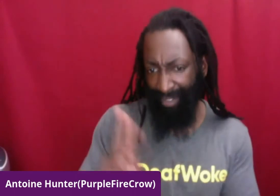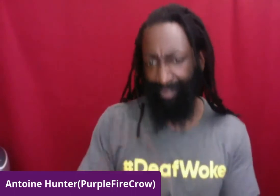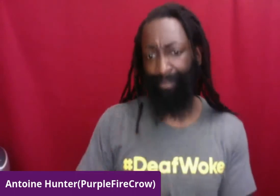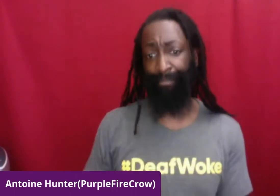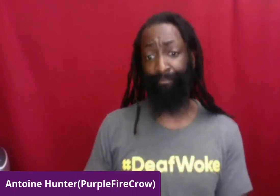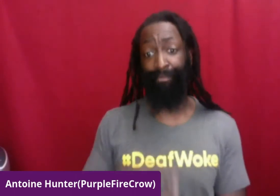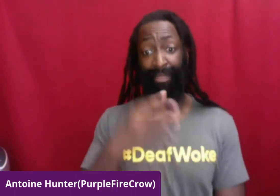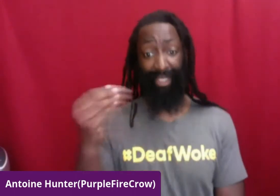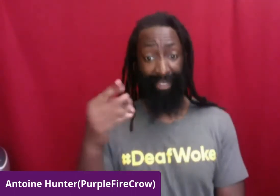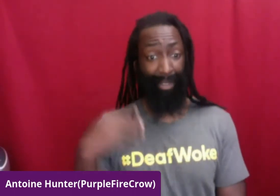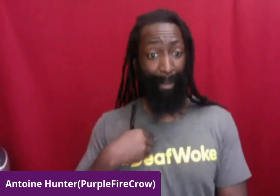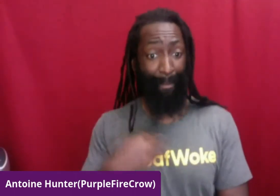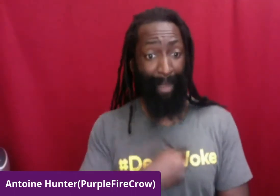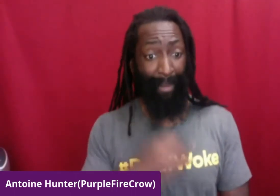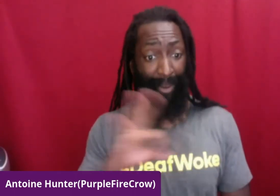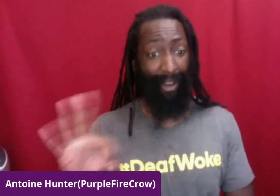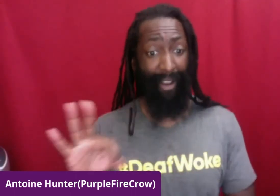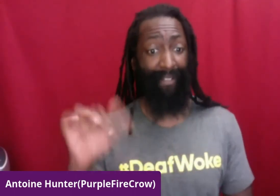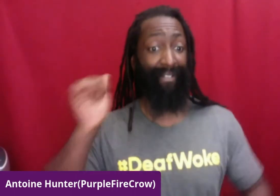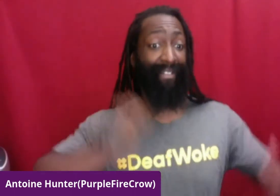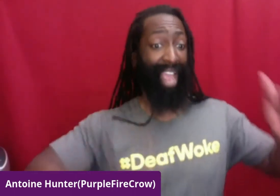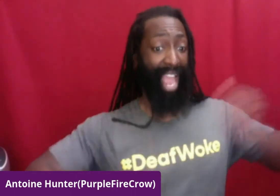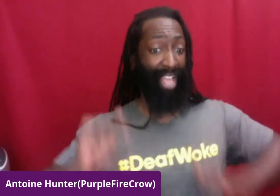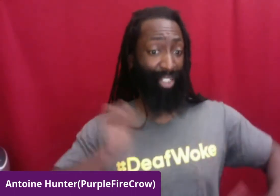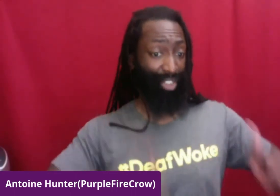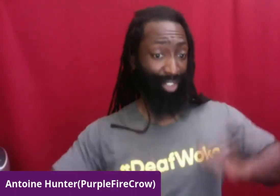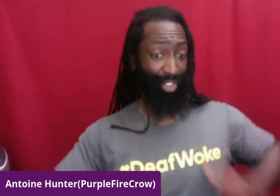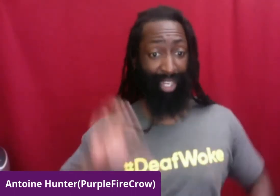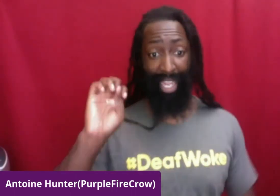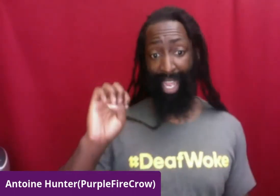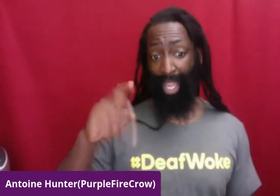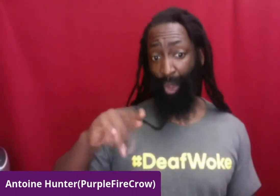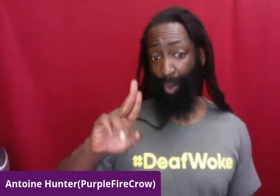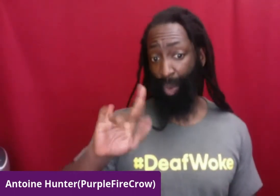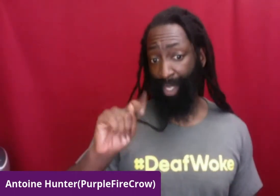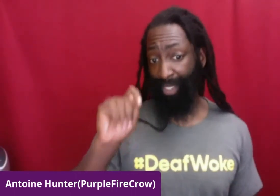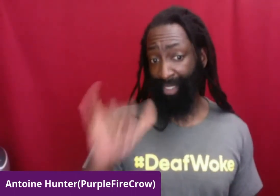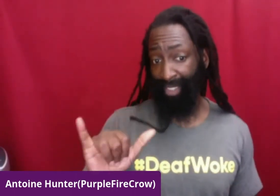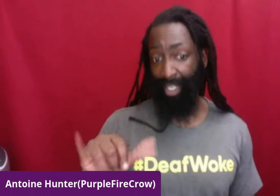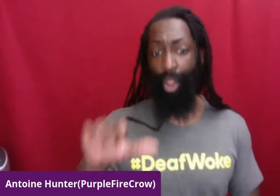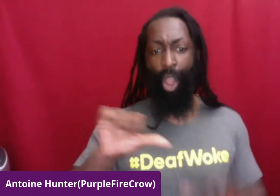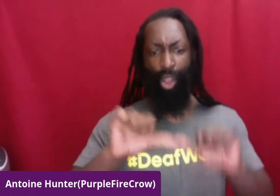and a BFA from the Howard University in Theater Arts and Administration.